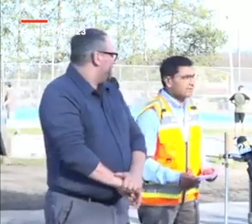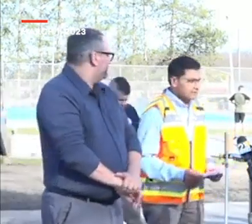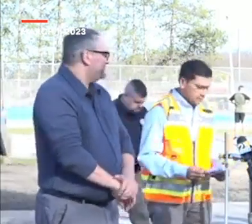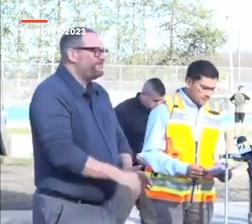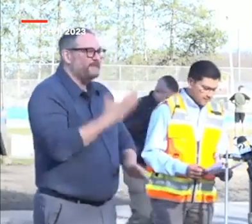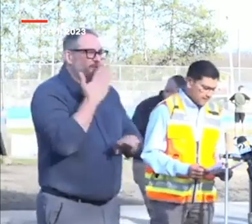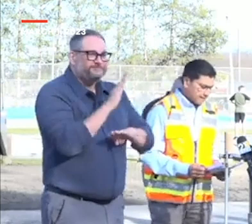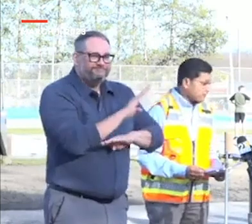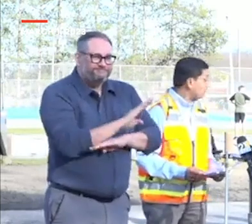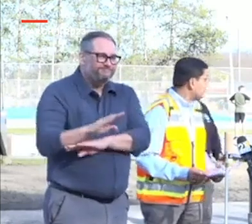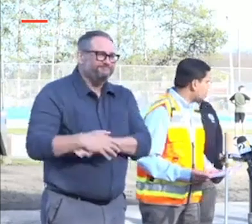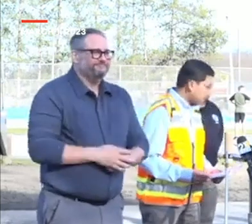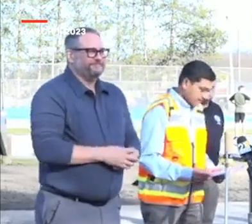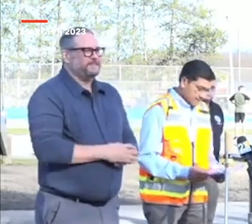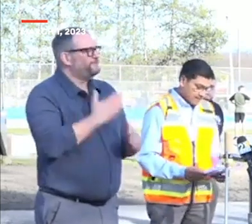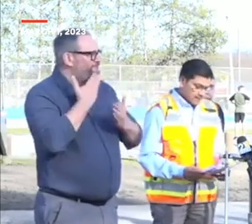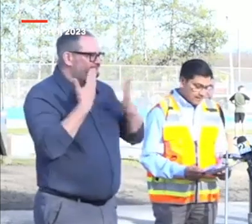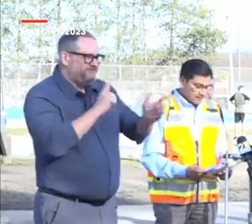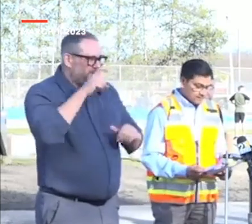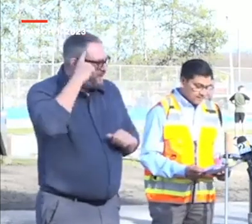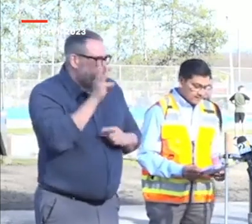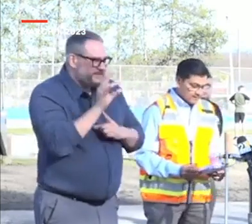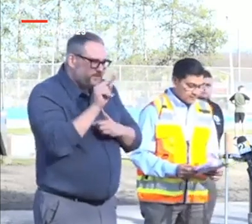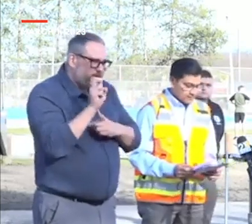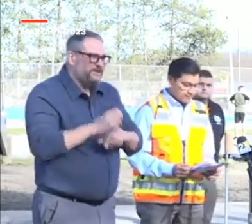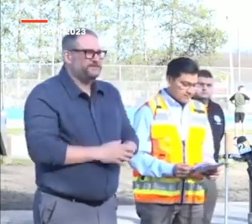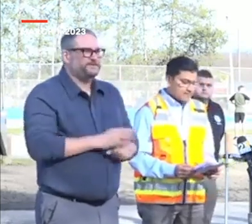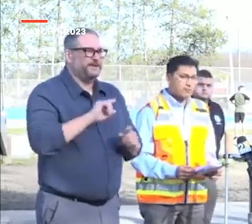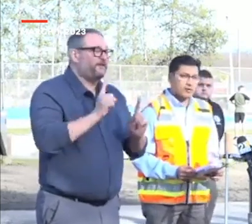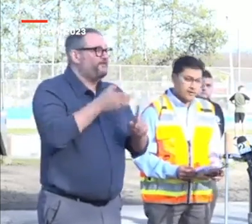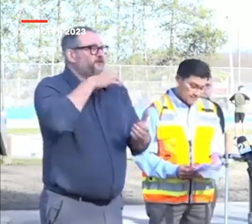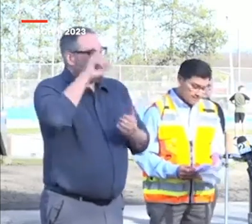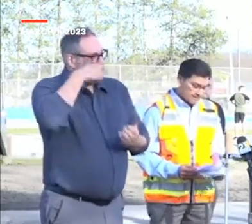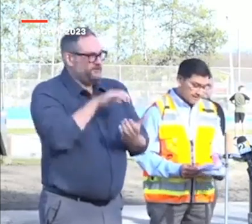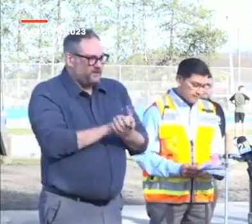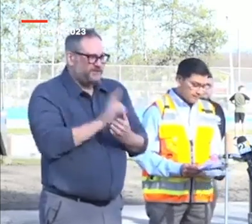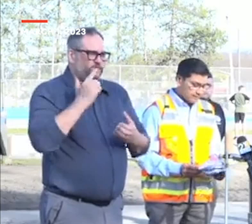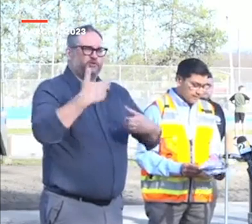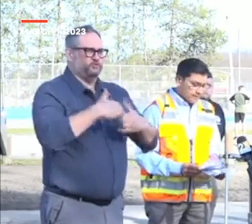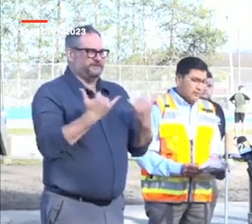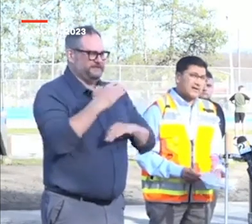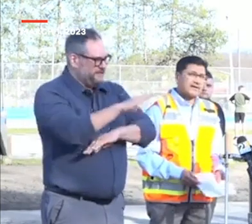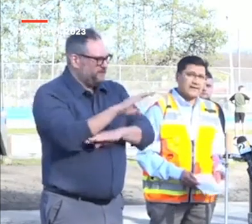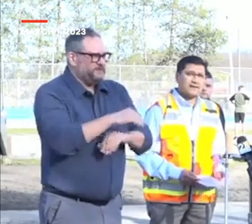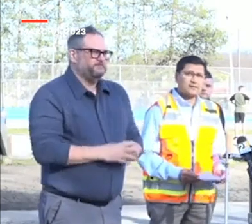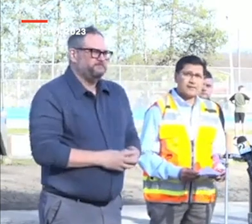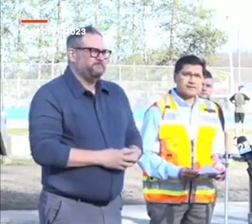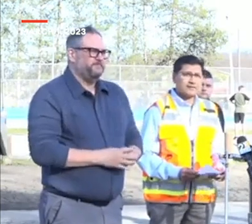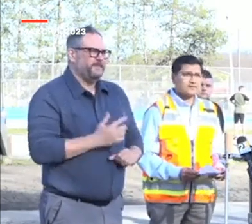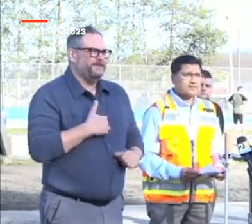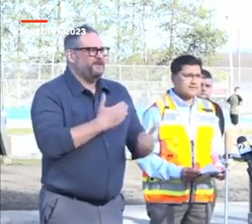Good afternoon. Thank you, Governor DeWine and the First Lady for joining us this afternoon. I want to thank